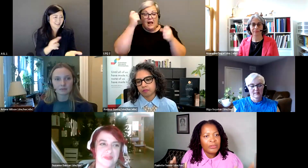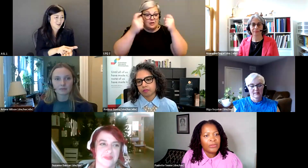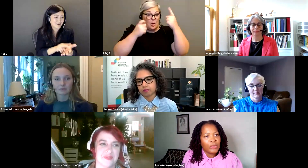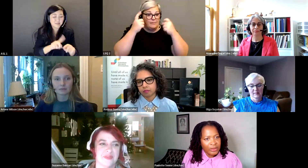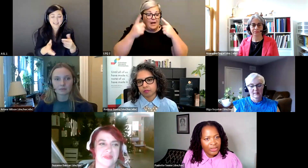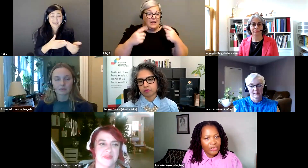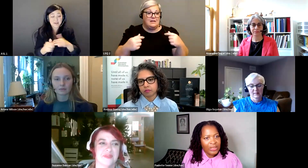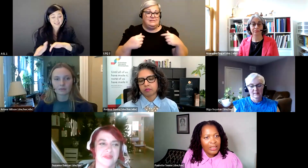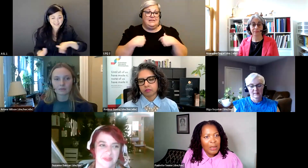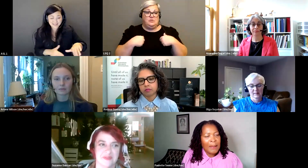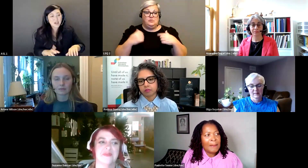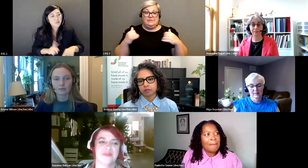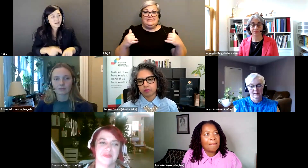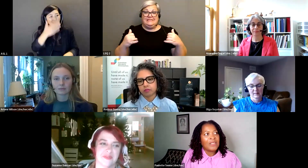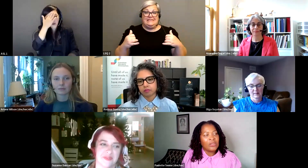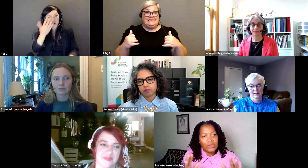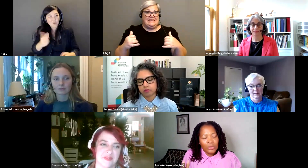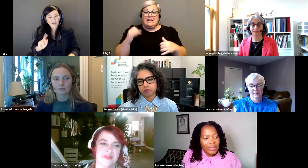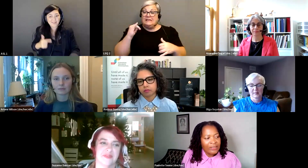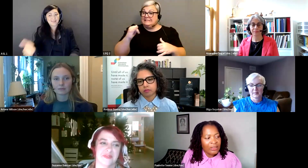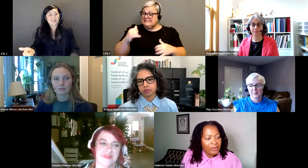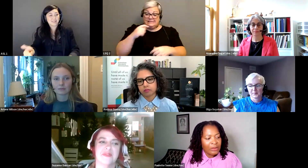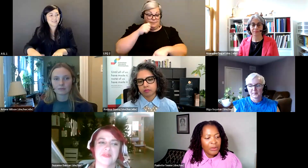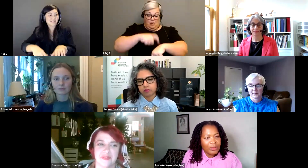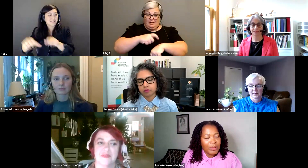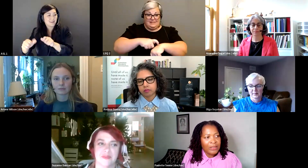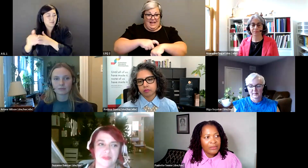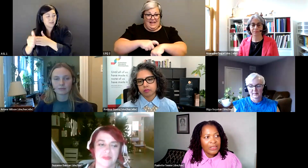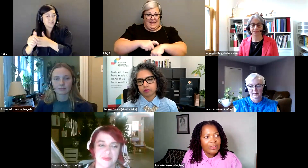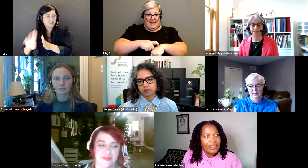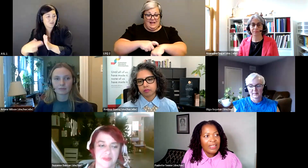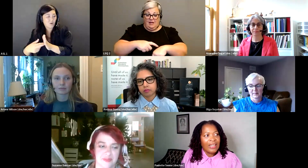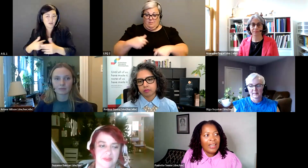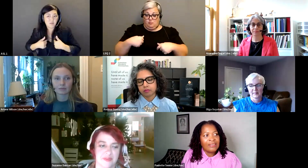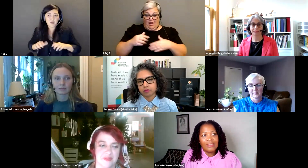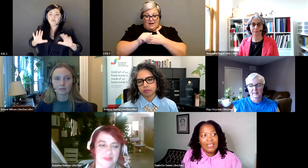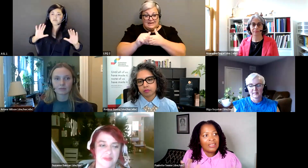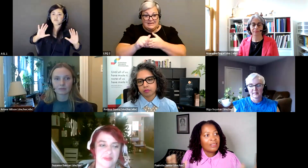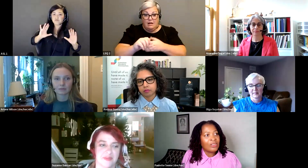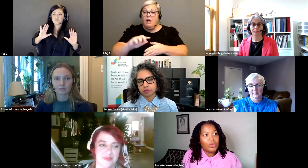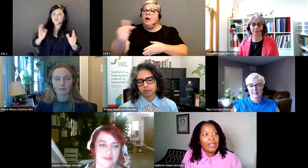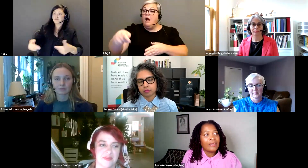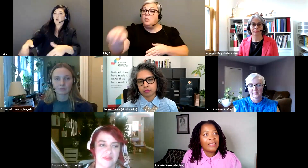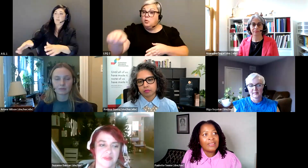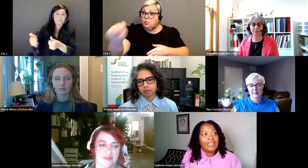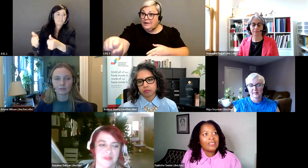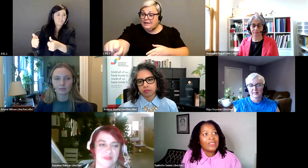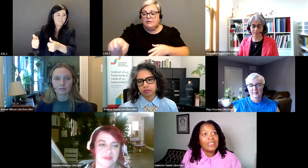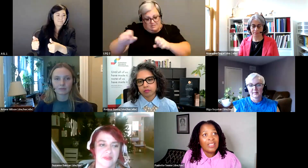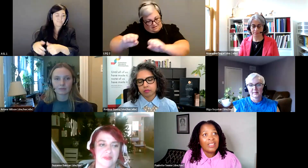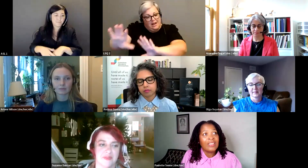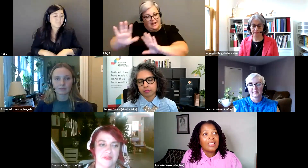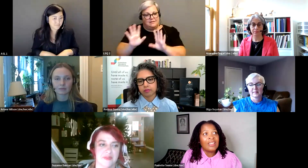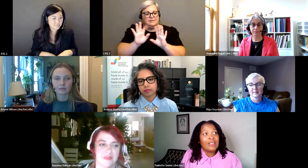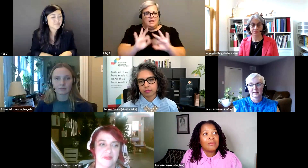leadership to flourish. So that's also an important part of it. And I think at the end of